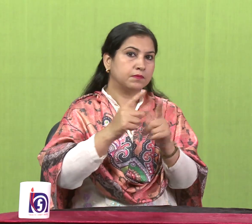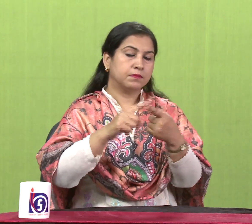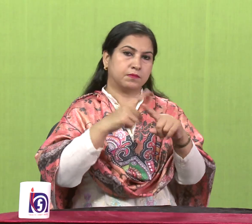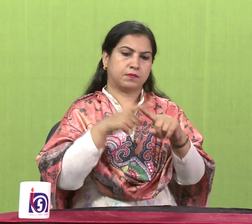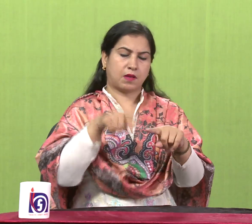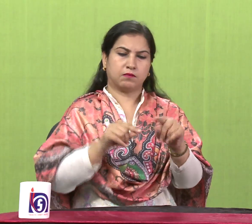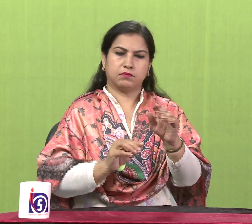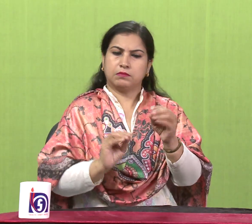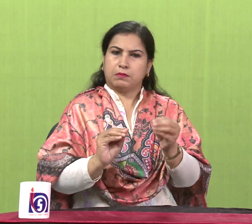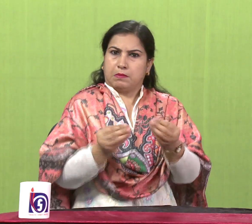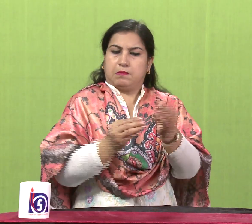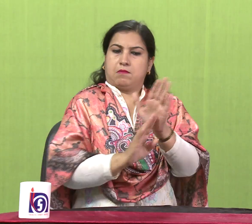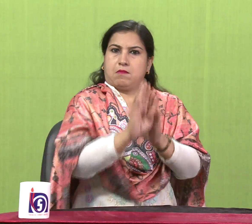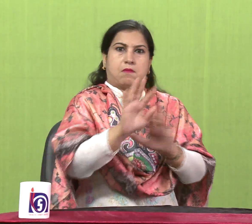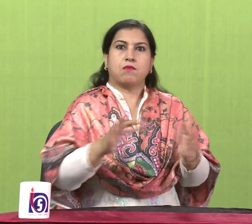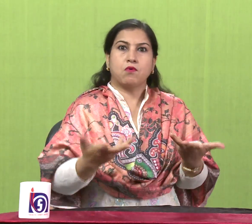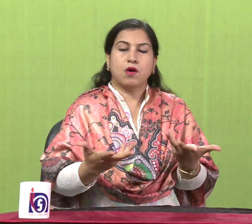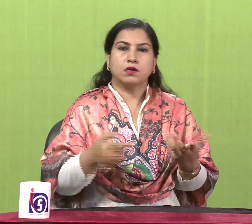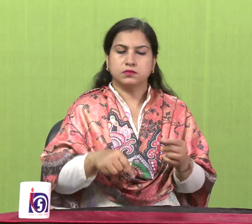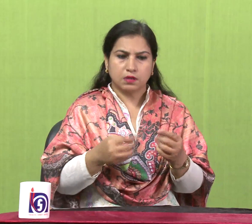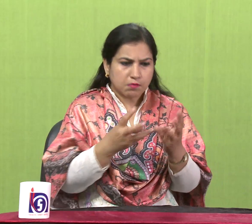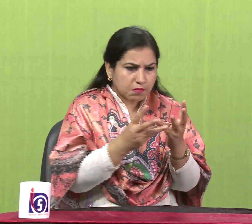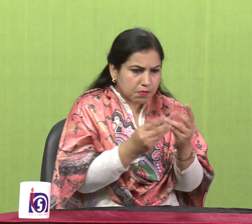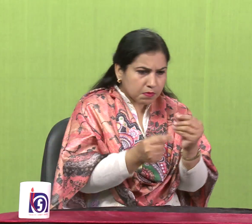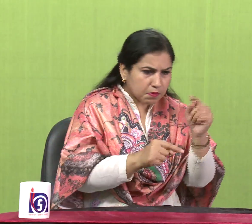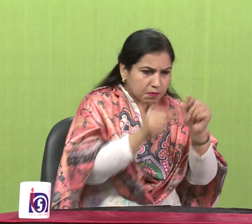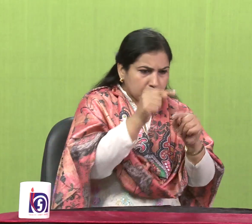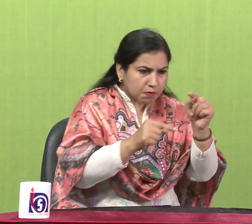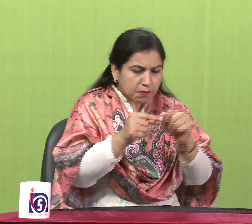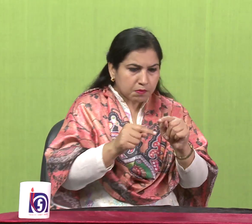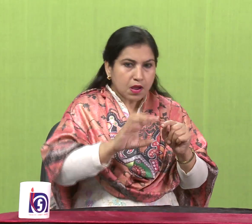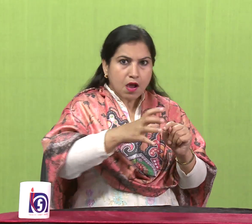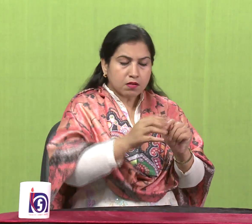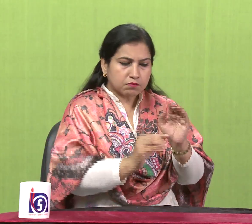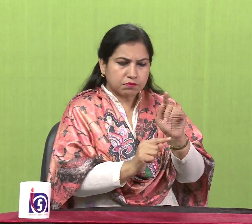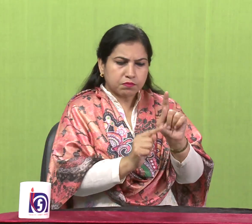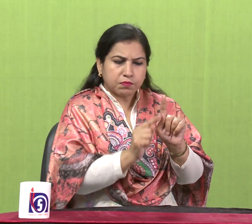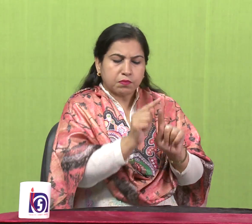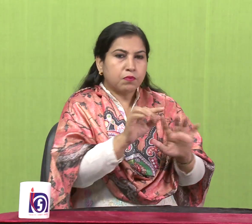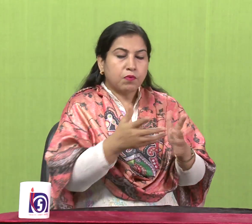It has been developed to measure the level of development in a country.